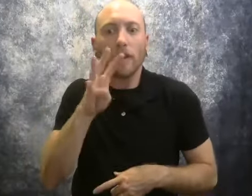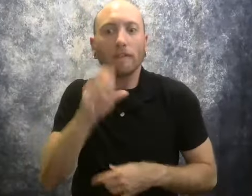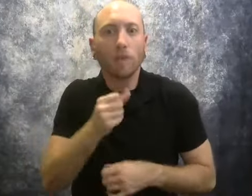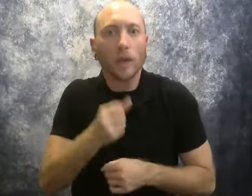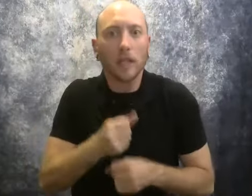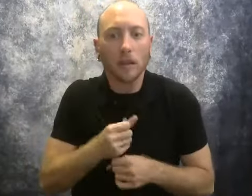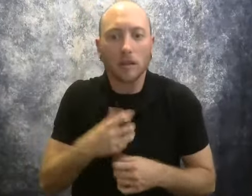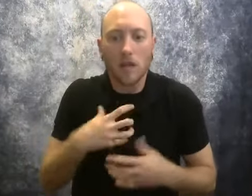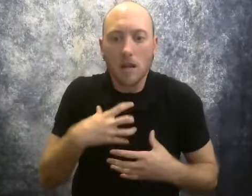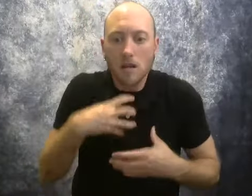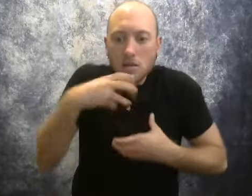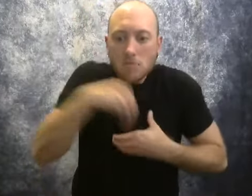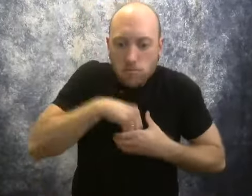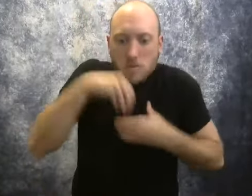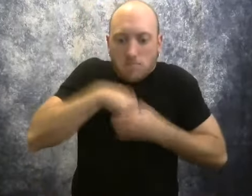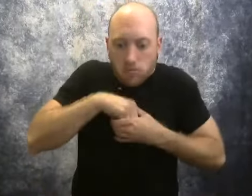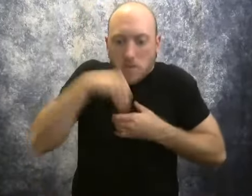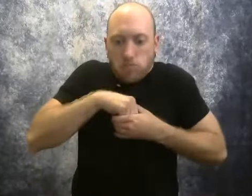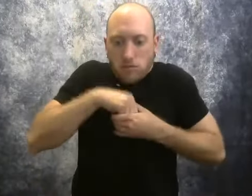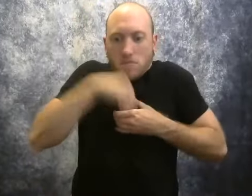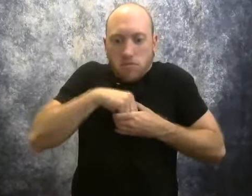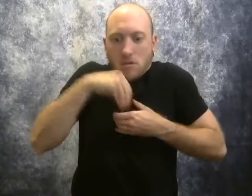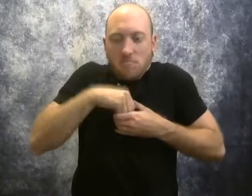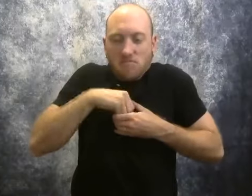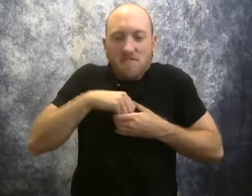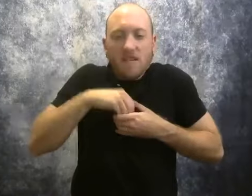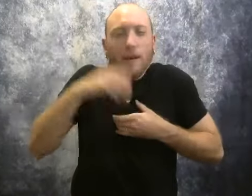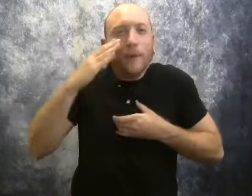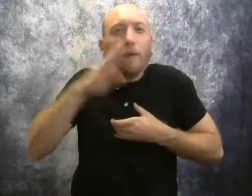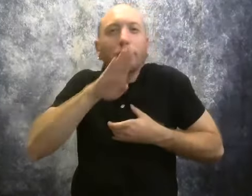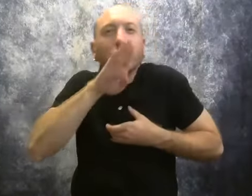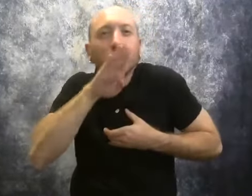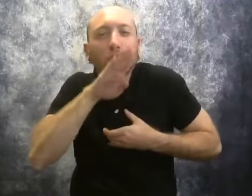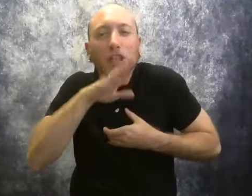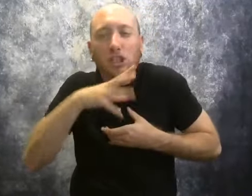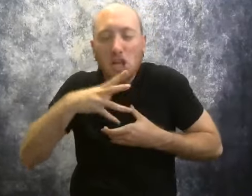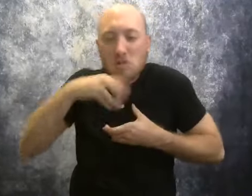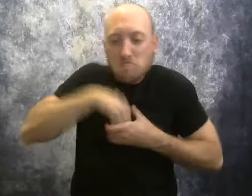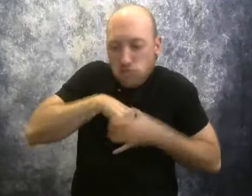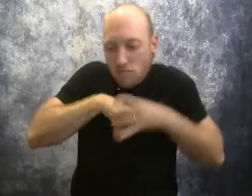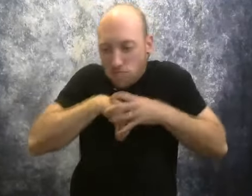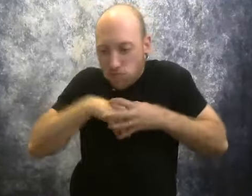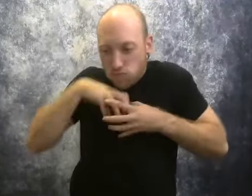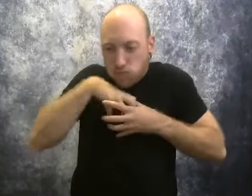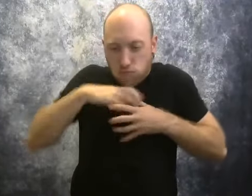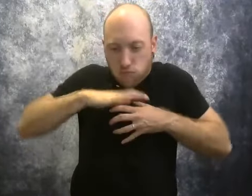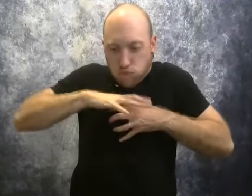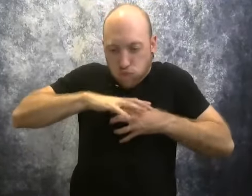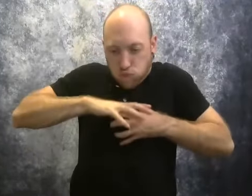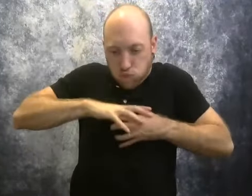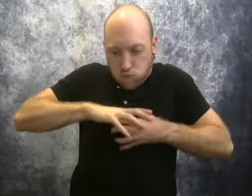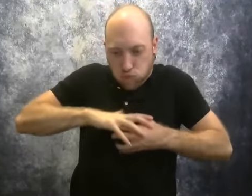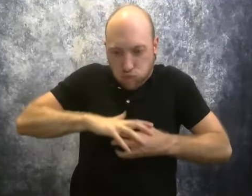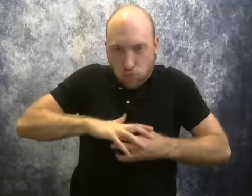like all this pent up 35, 40 years of whatever age I was there, of frustration and